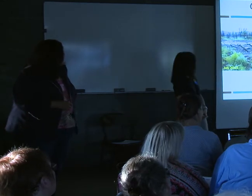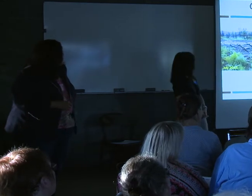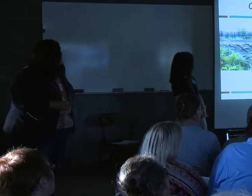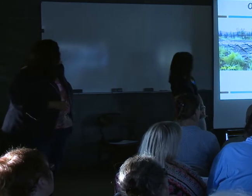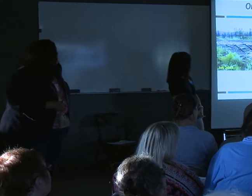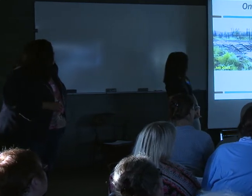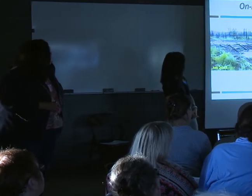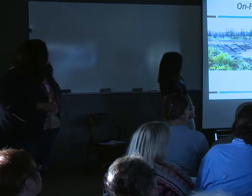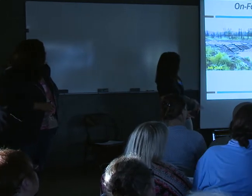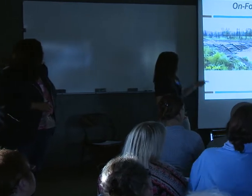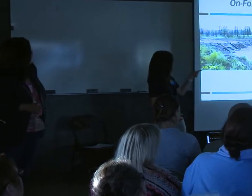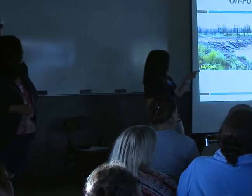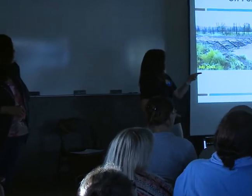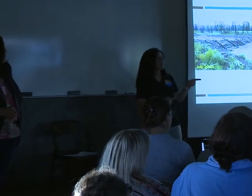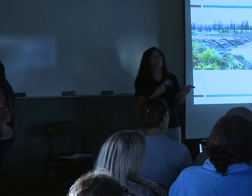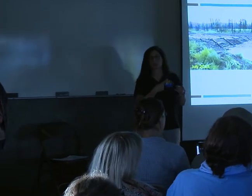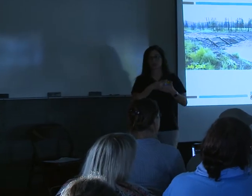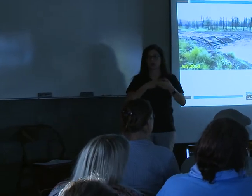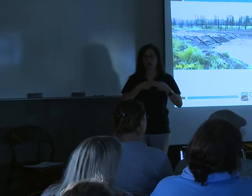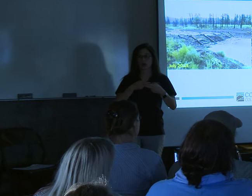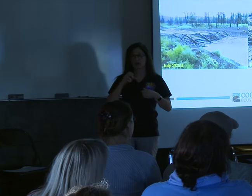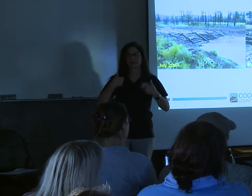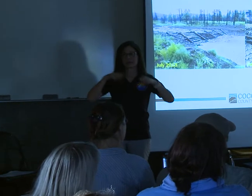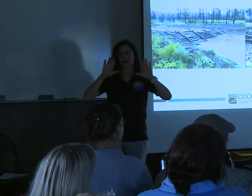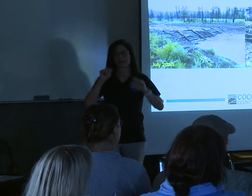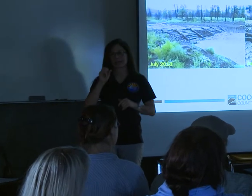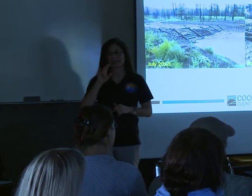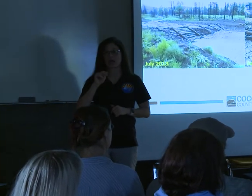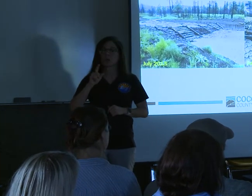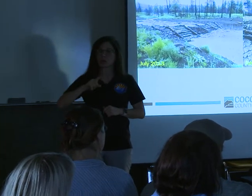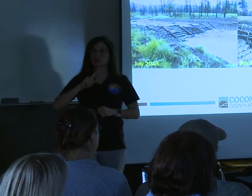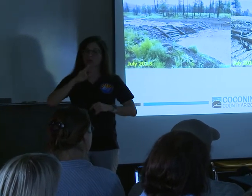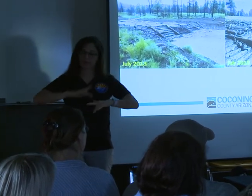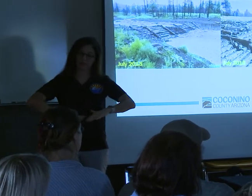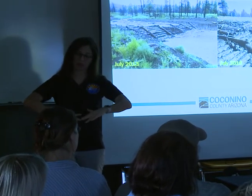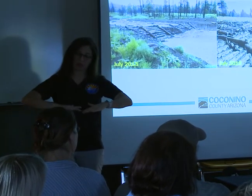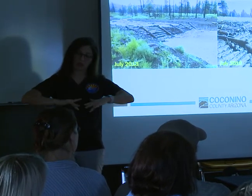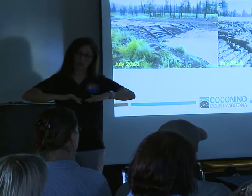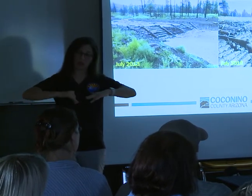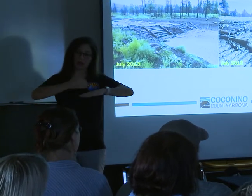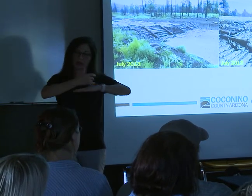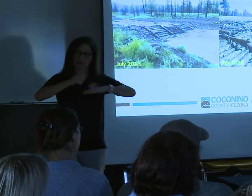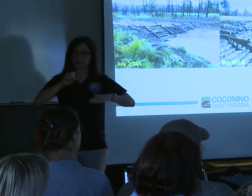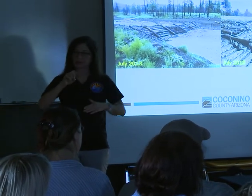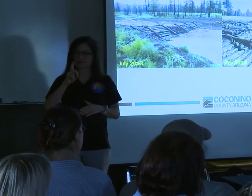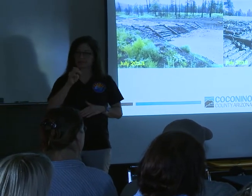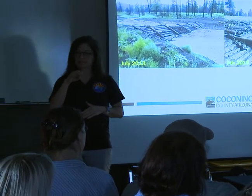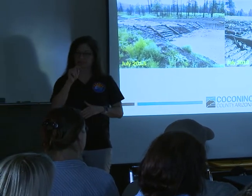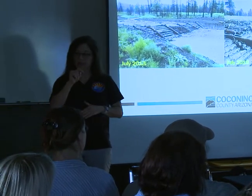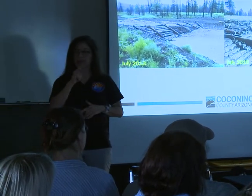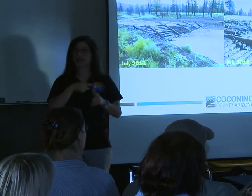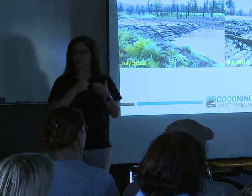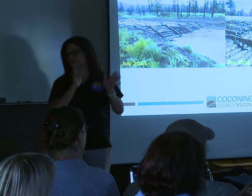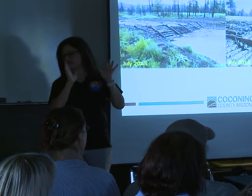These are sacrificial basins. So they're meant to fill in with sediments and then we walk away from them. The long-term